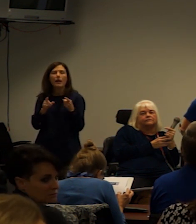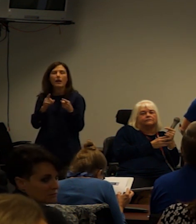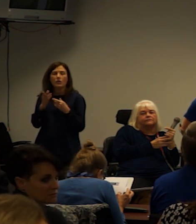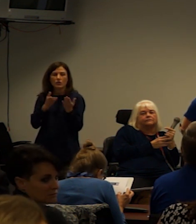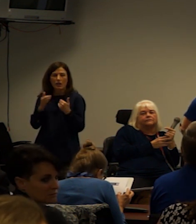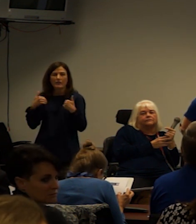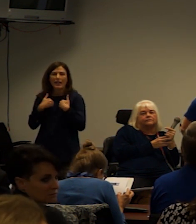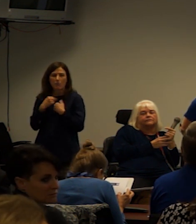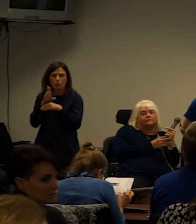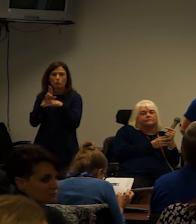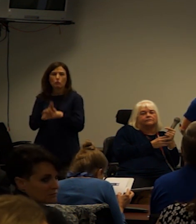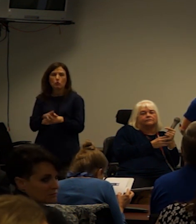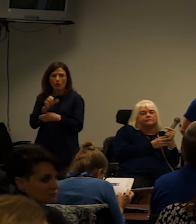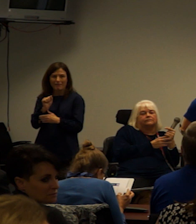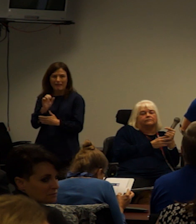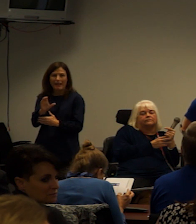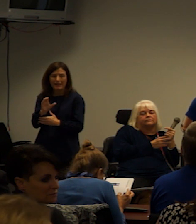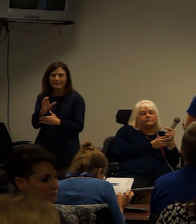Oh.